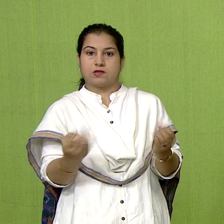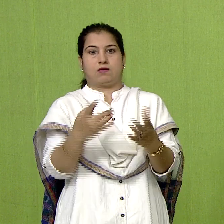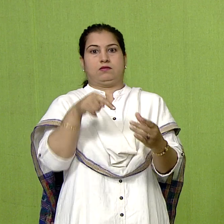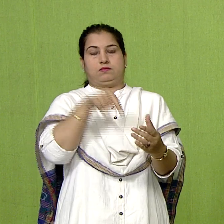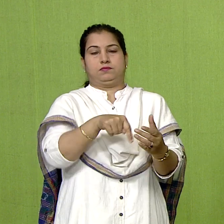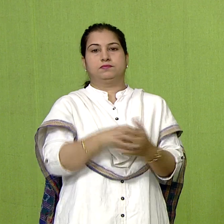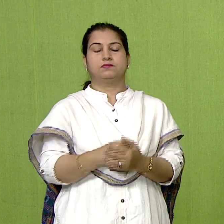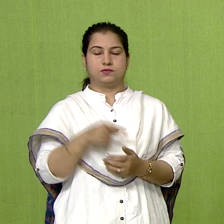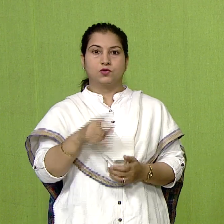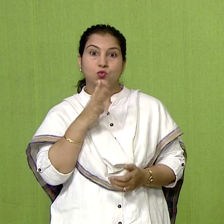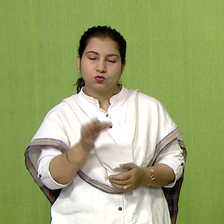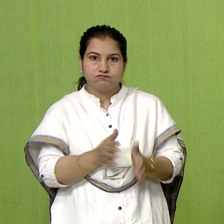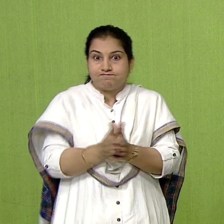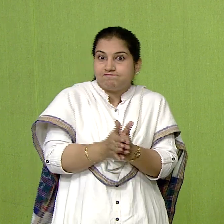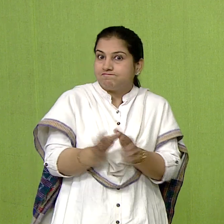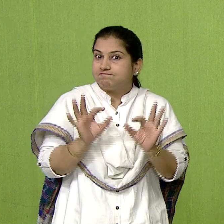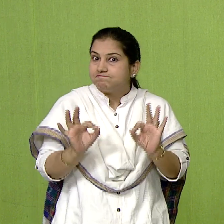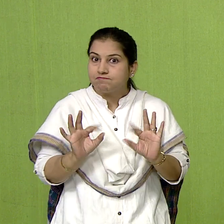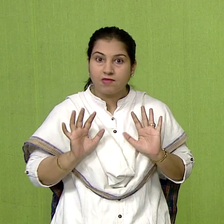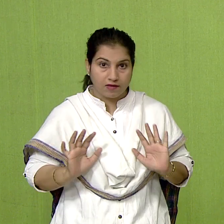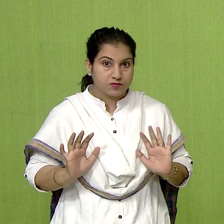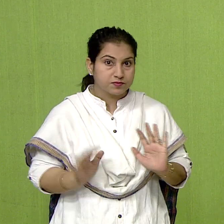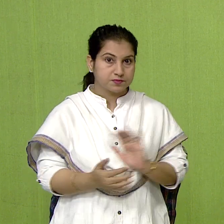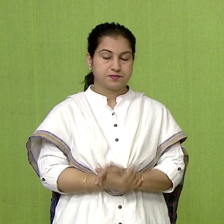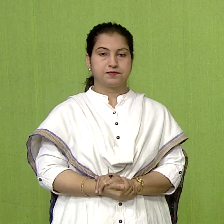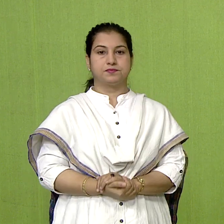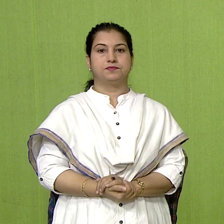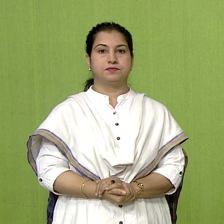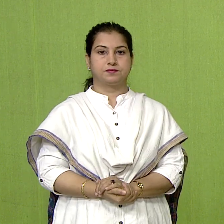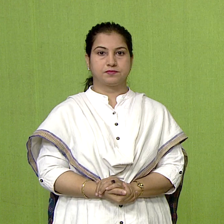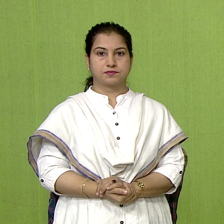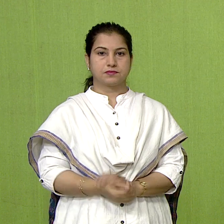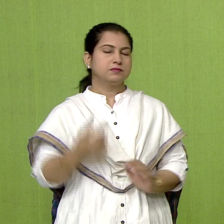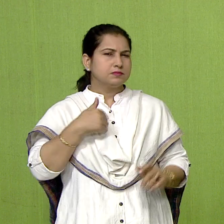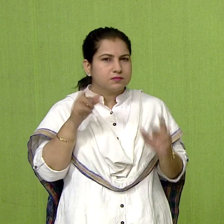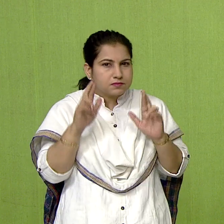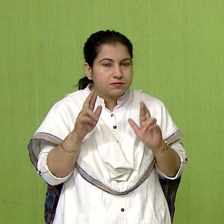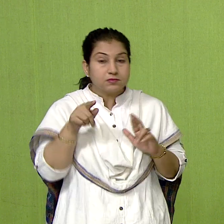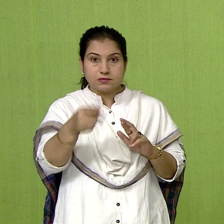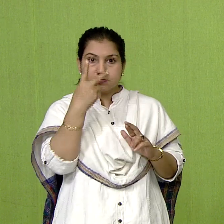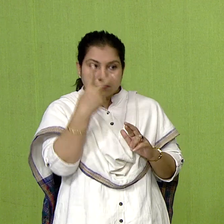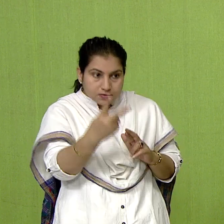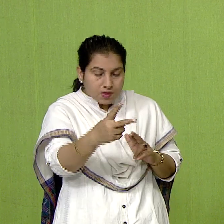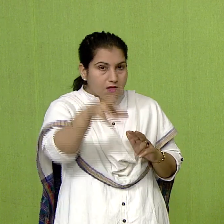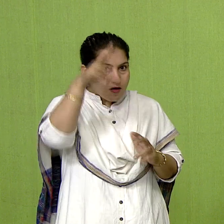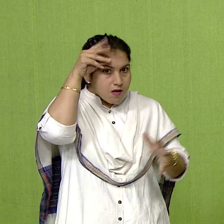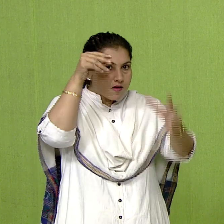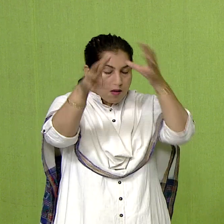This is a very interesting and important topic of Indian history. I hope you will benefit from watching